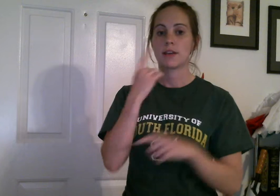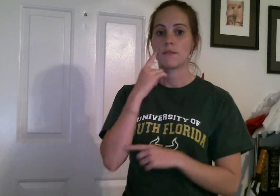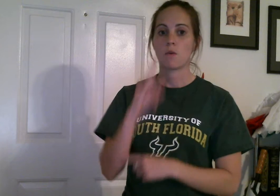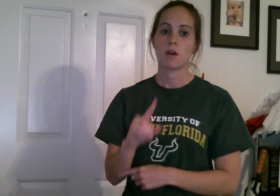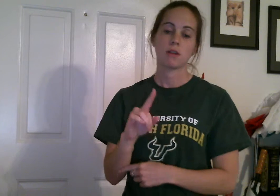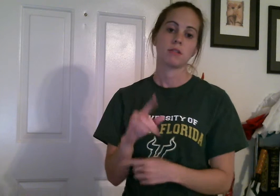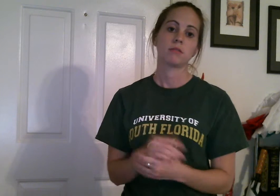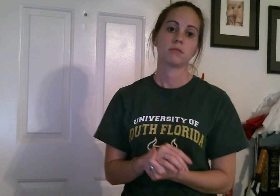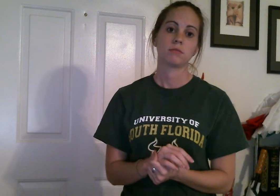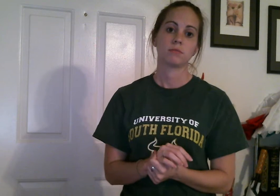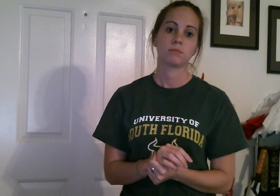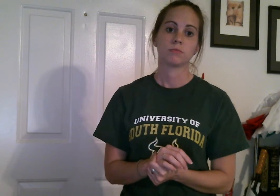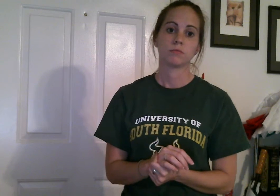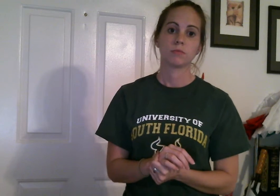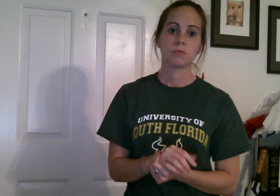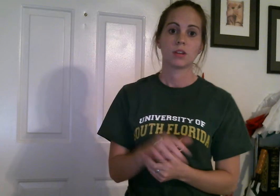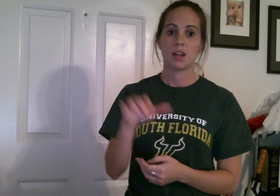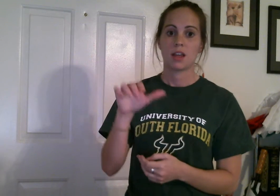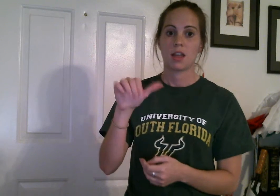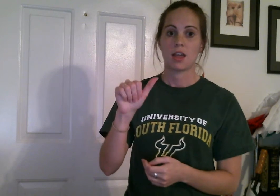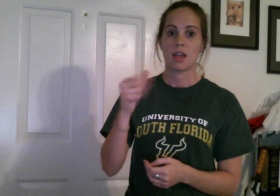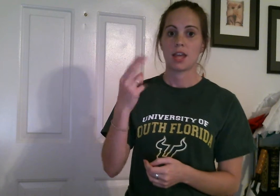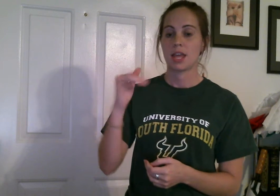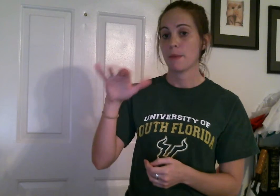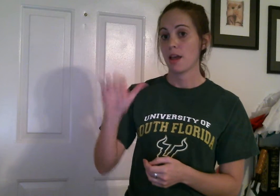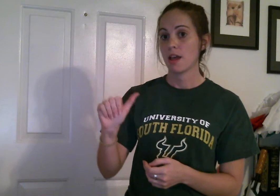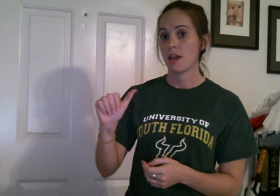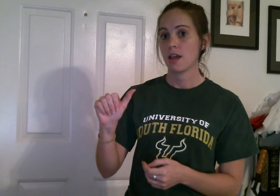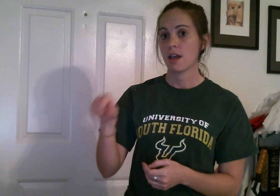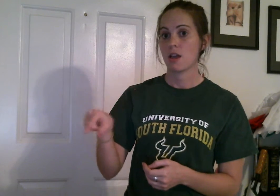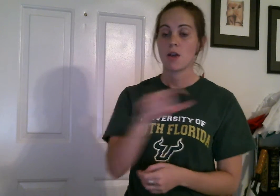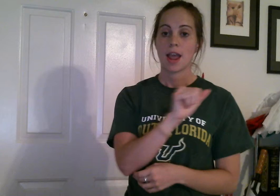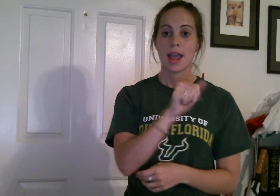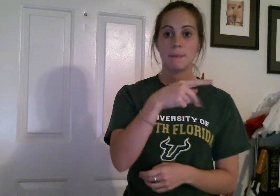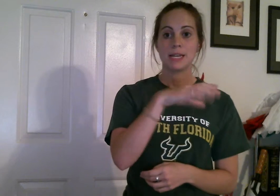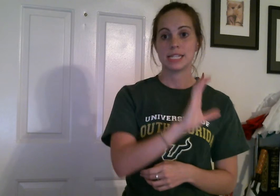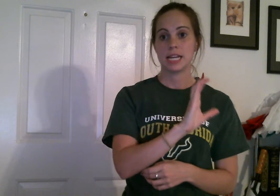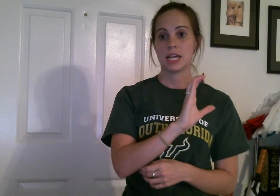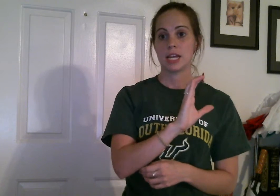for AHIMA credentials, or are they asking for AAPC